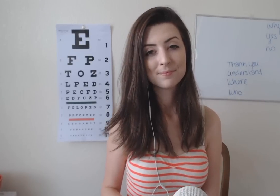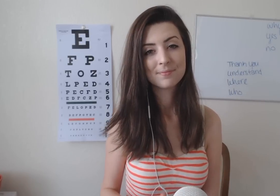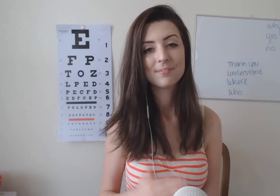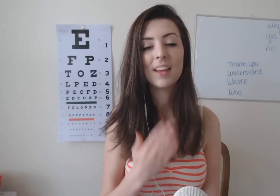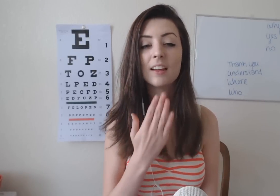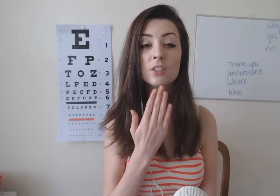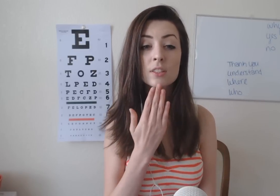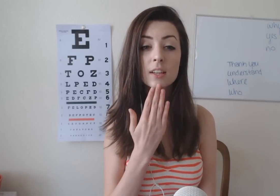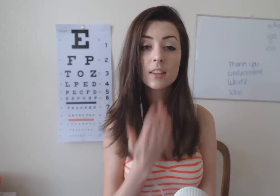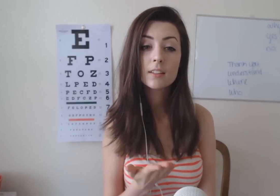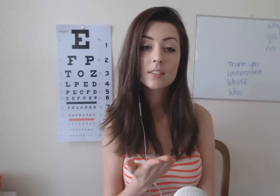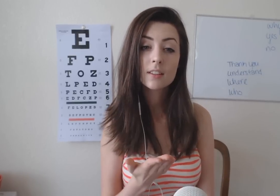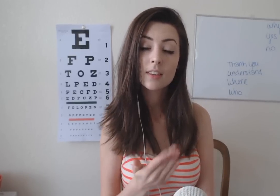Yeah, it's just like this. Thank you.